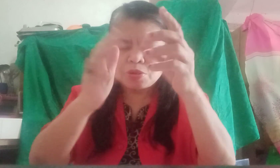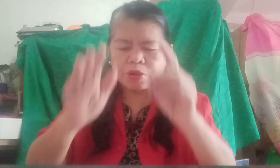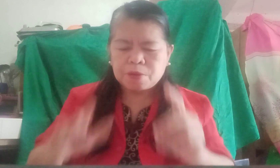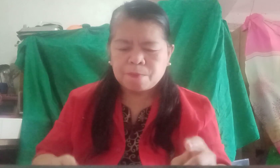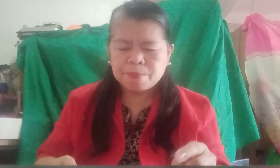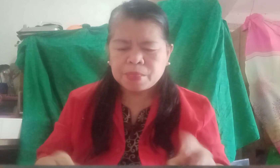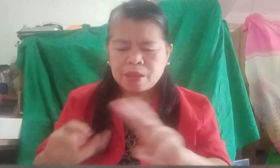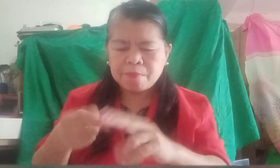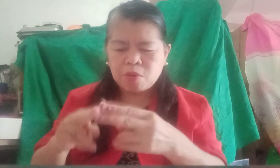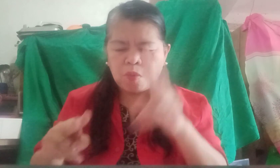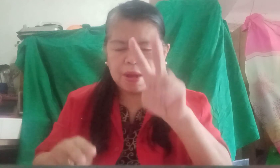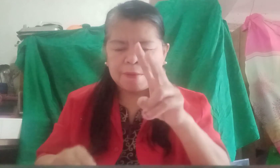Procedure: number 1,